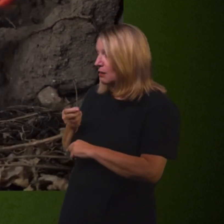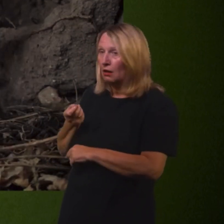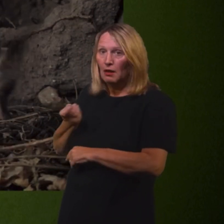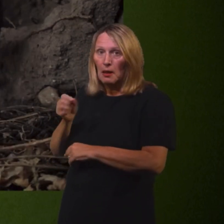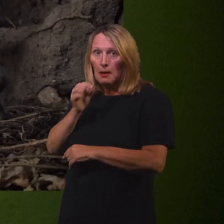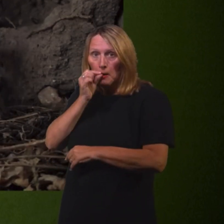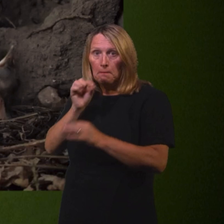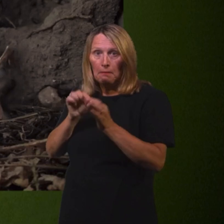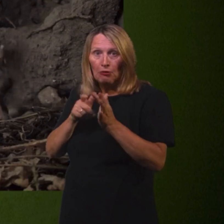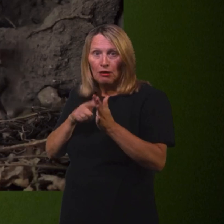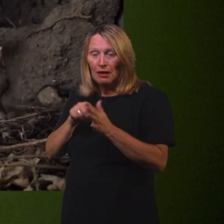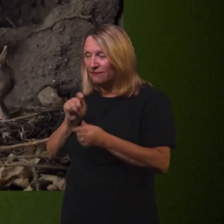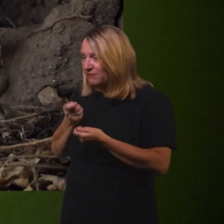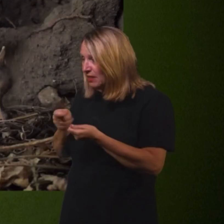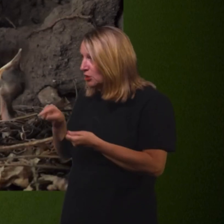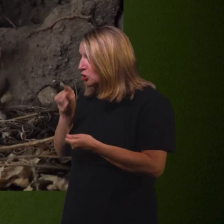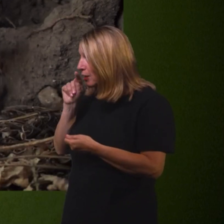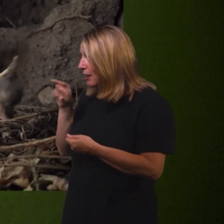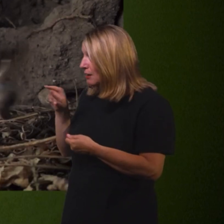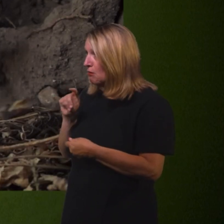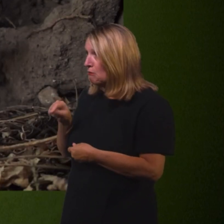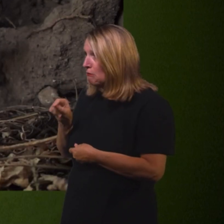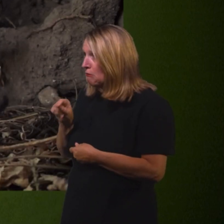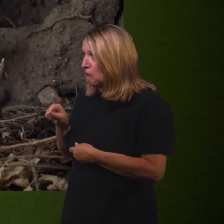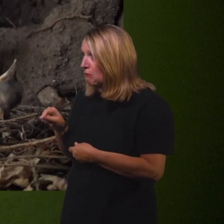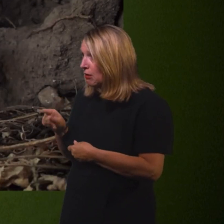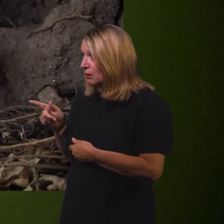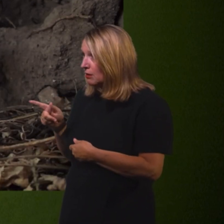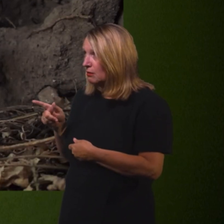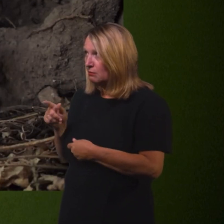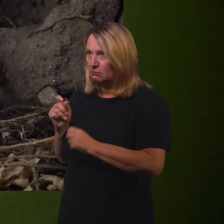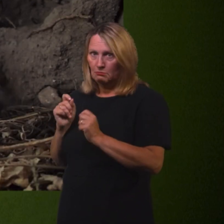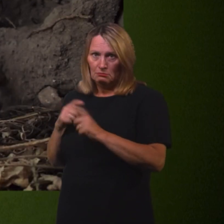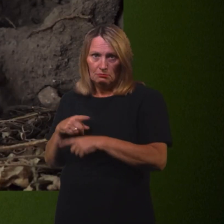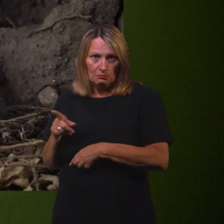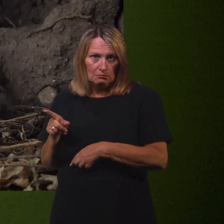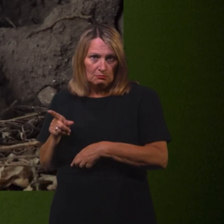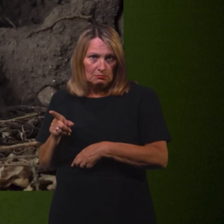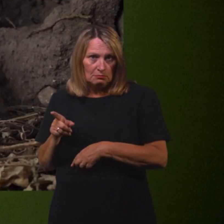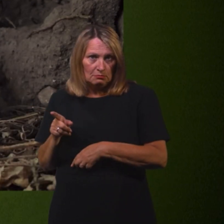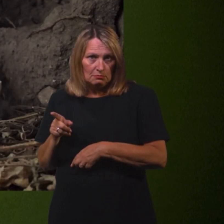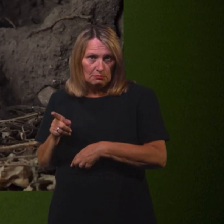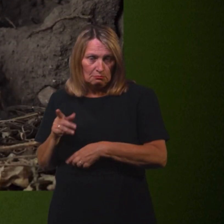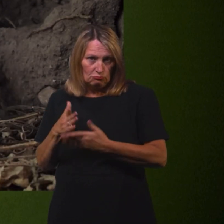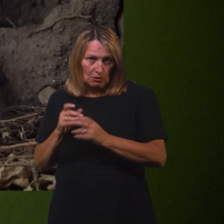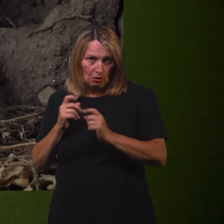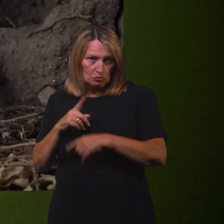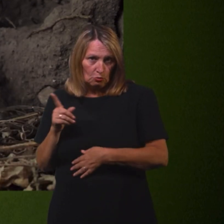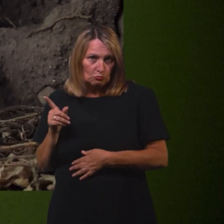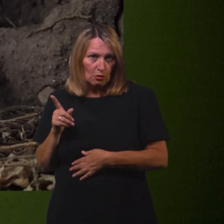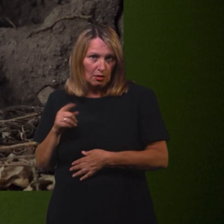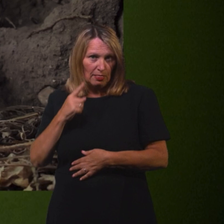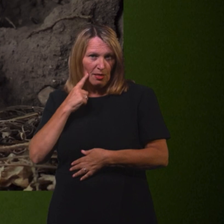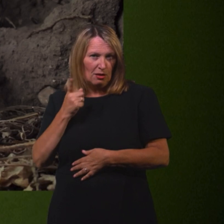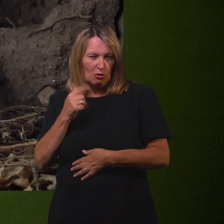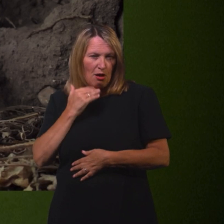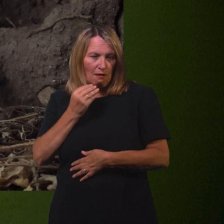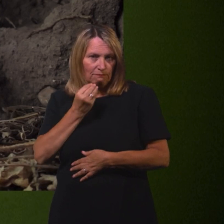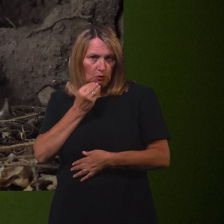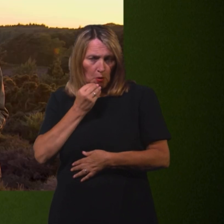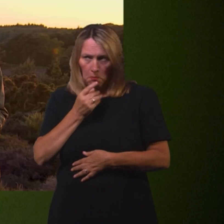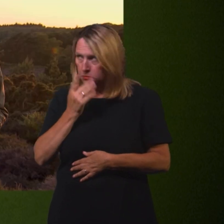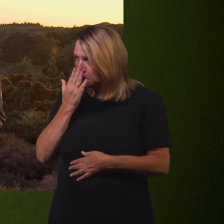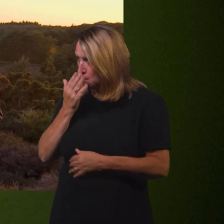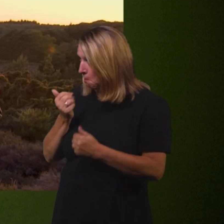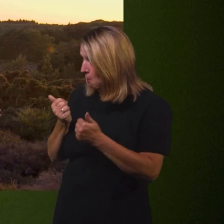a berry being fed to those chicks. Now, this is pretty unusual. And then we thought, well, maybe there just wasn't enough